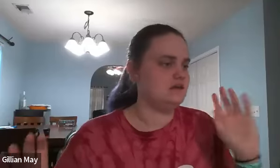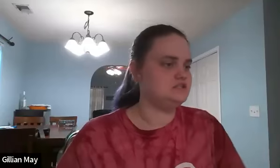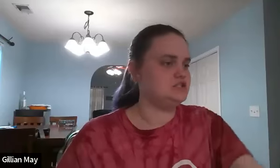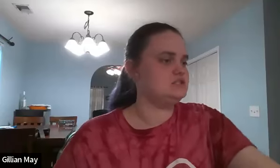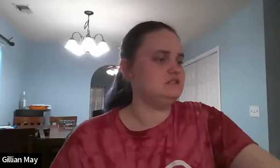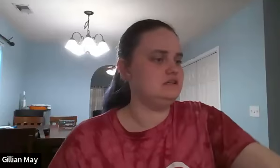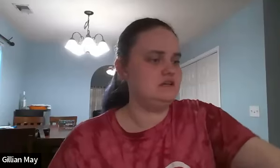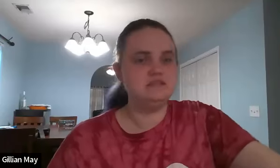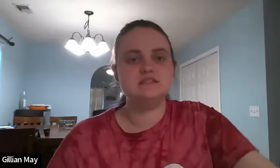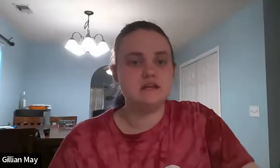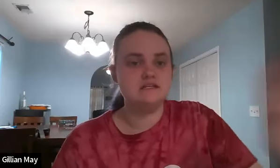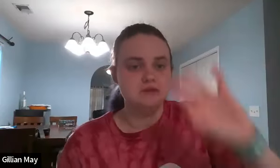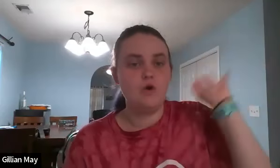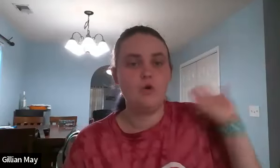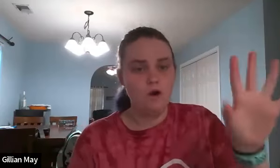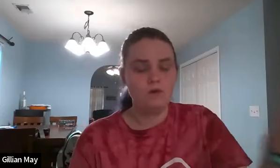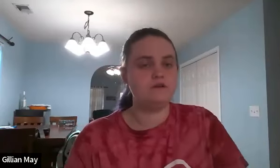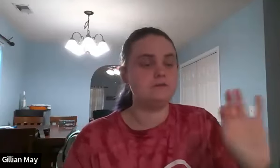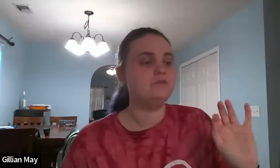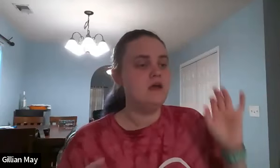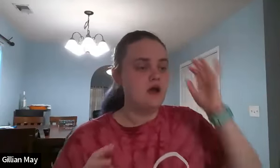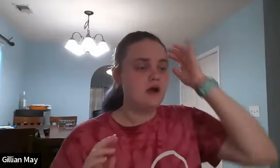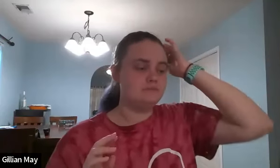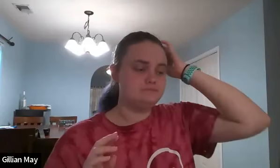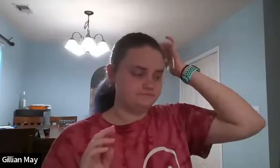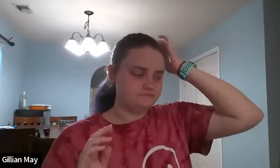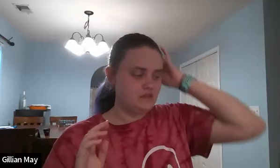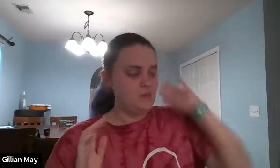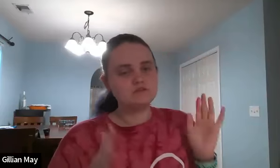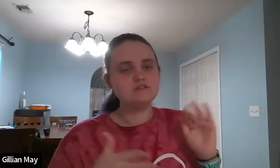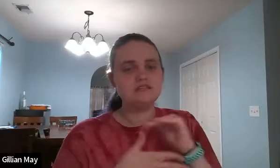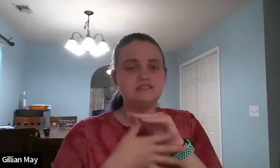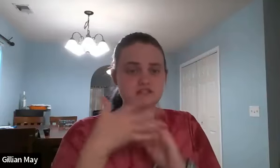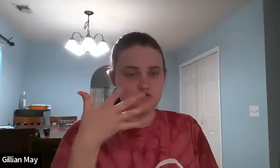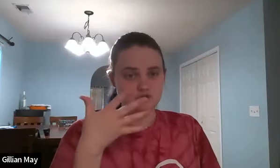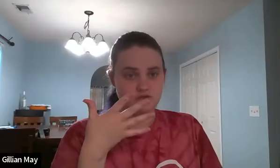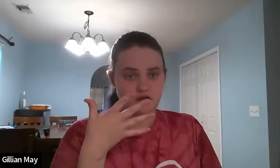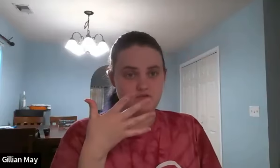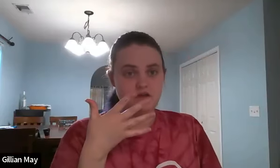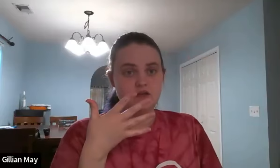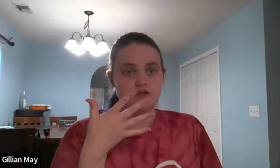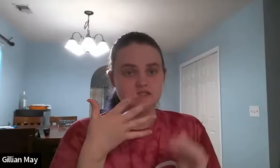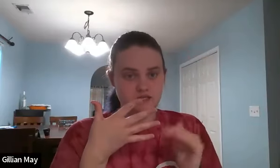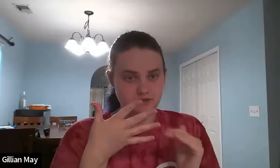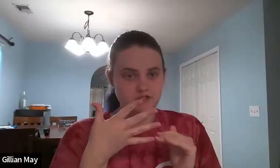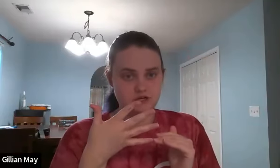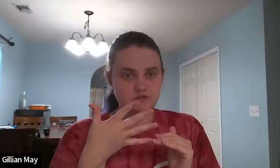it's just, he's decided he's made a home all over here. I was going to say is let's go through the 5 WH question